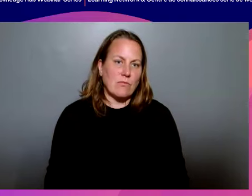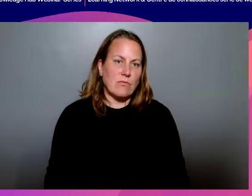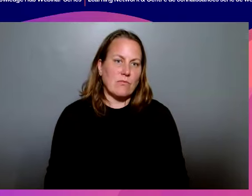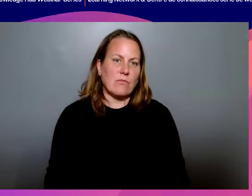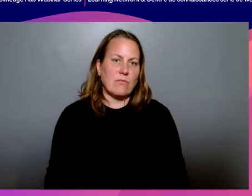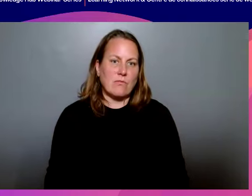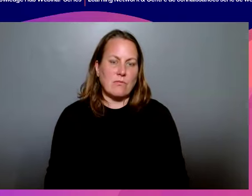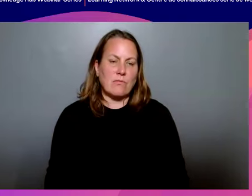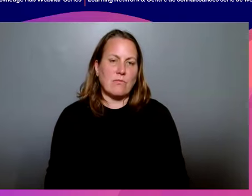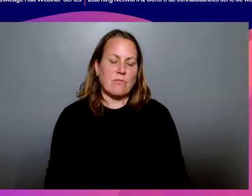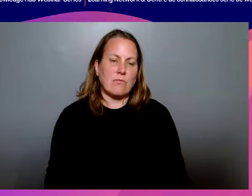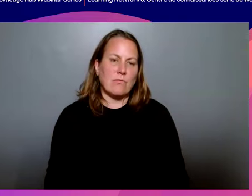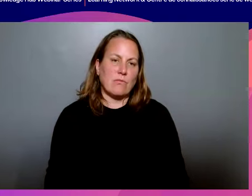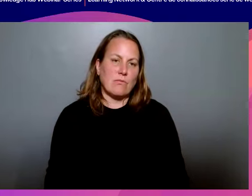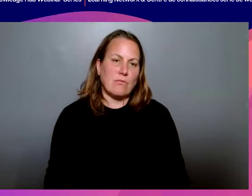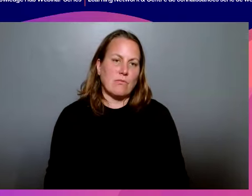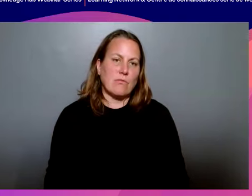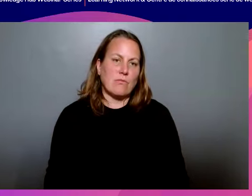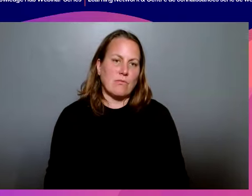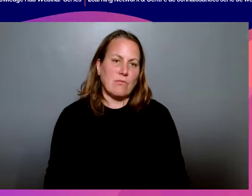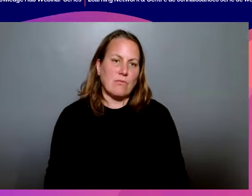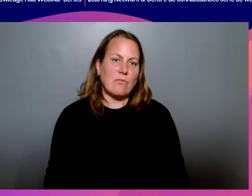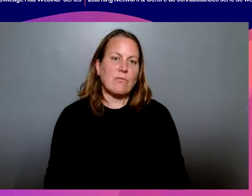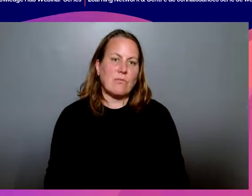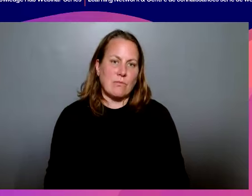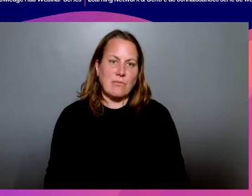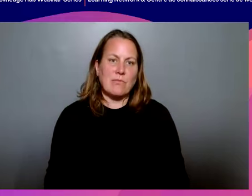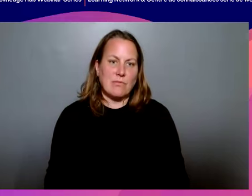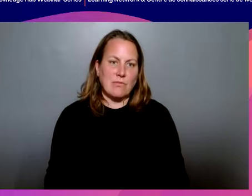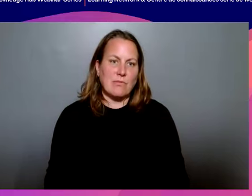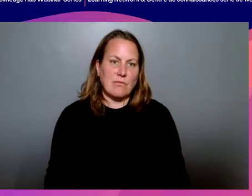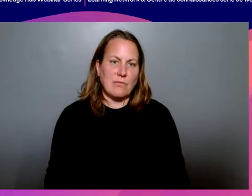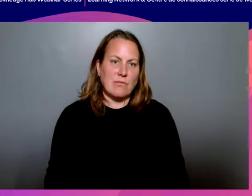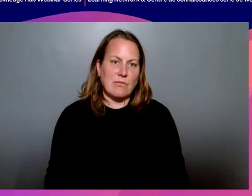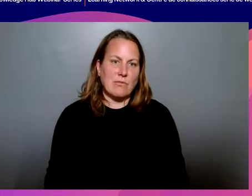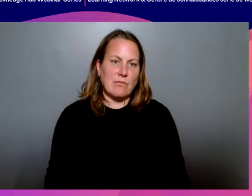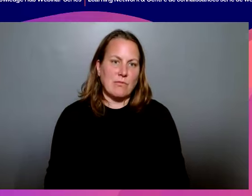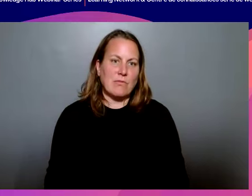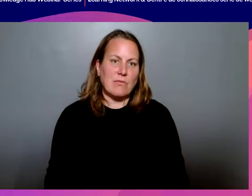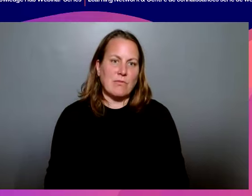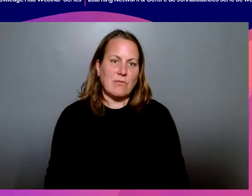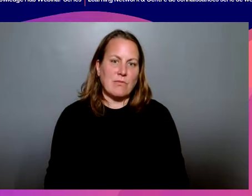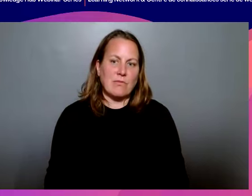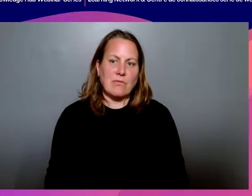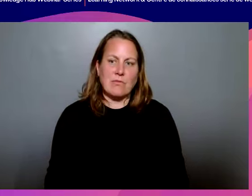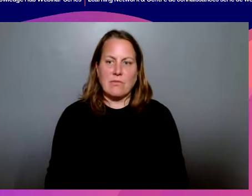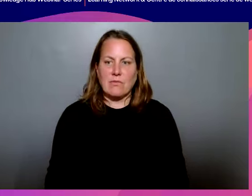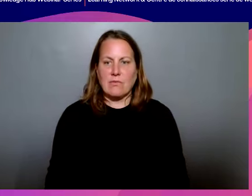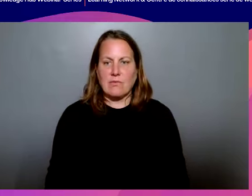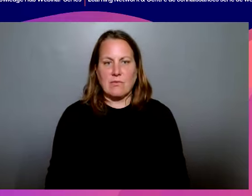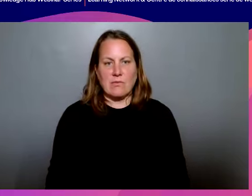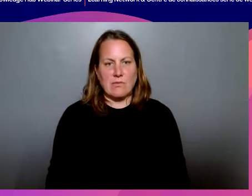have done to try to force those roles. And so we can't really understand any population from